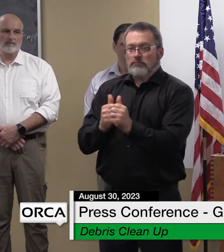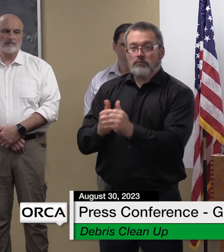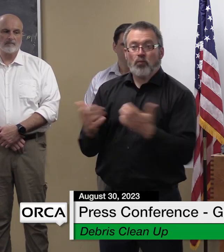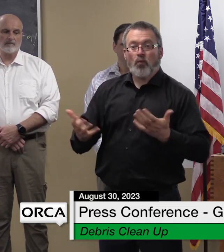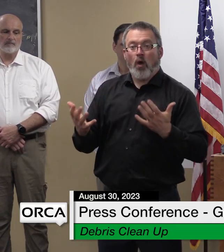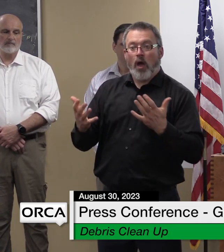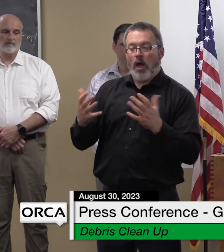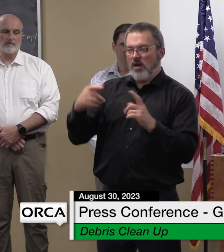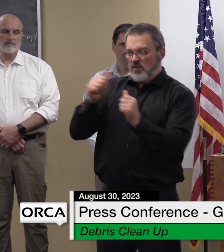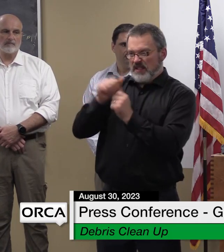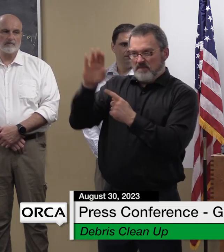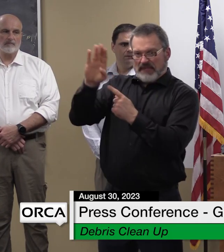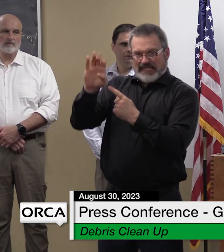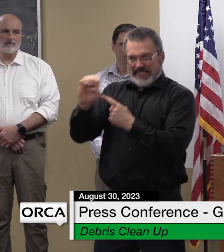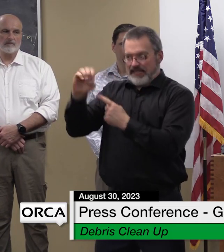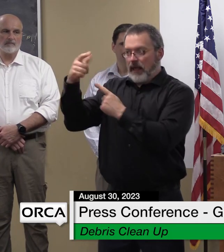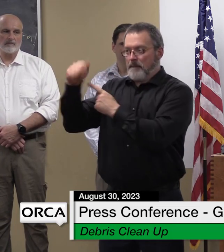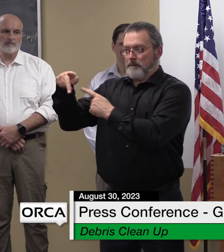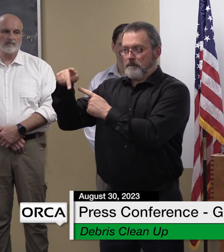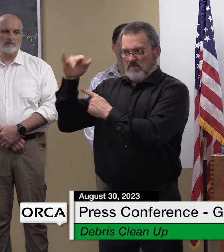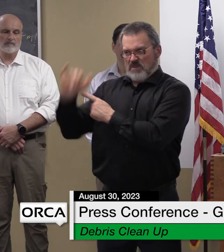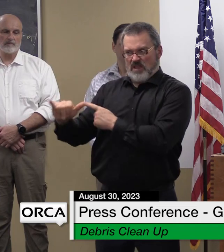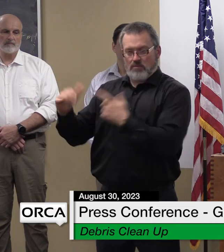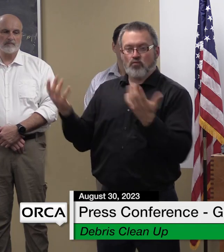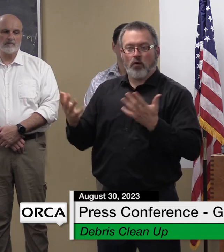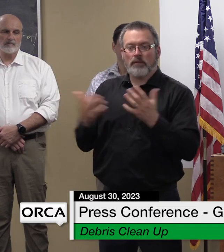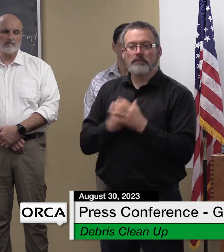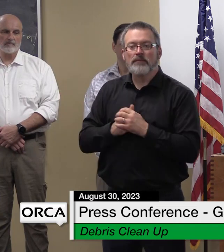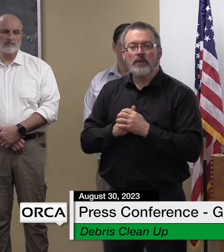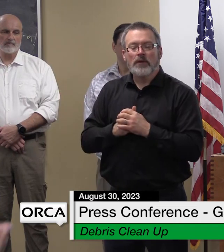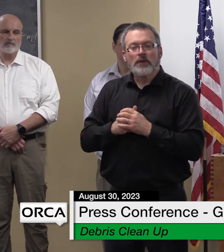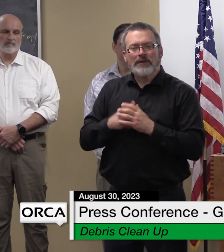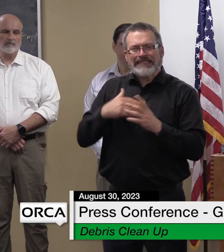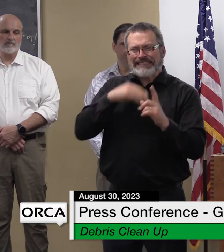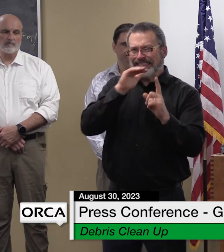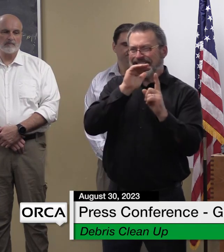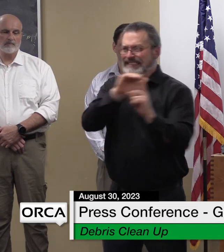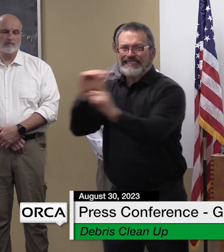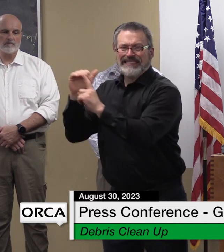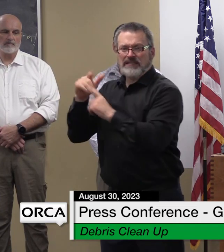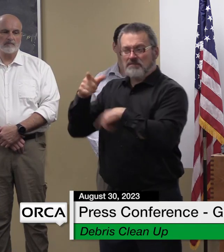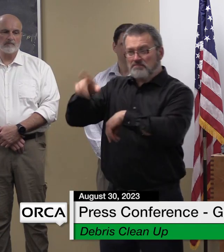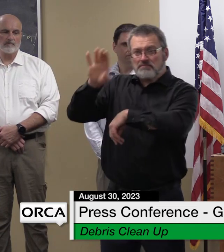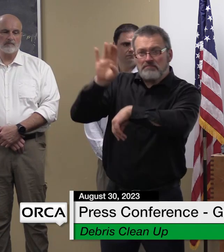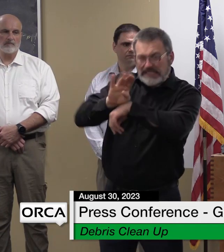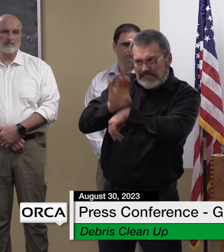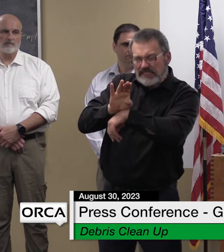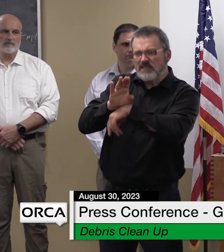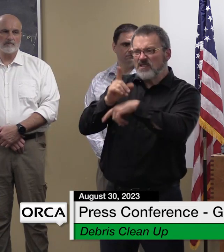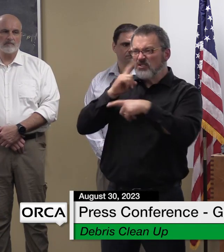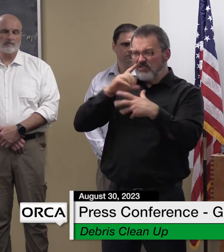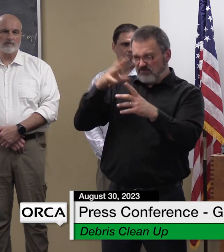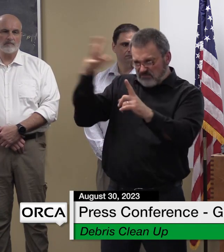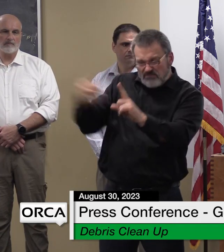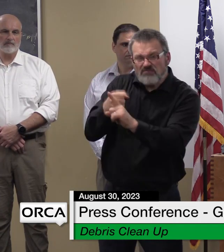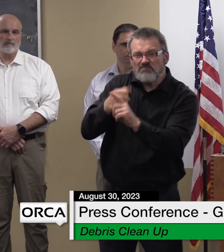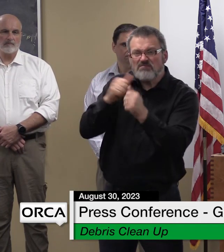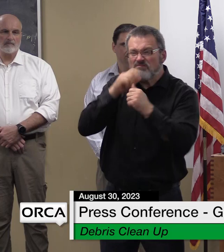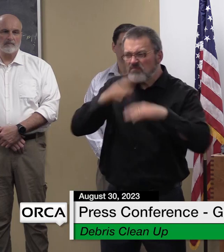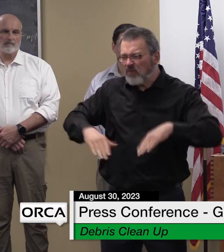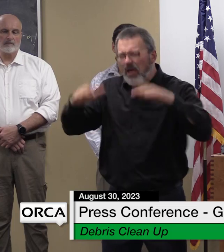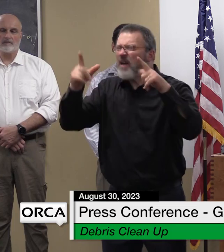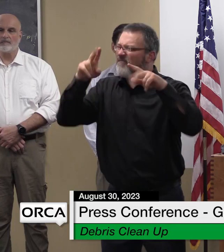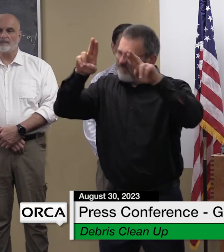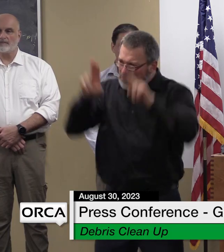governor mentioned. We're really trying to encourage impacted businesses to apply.